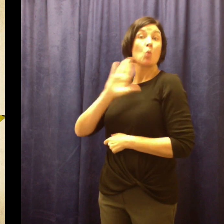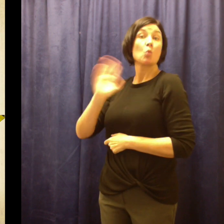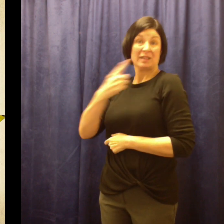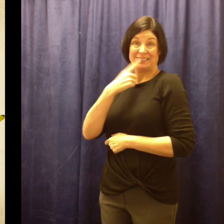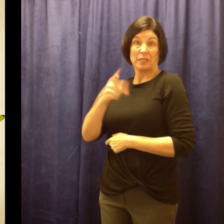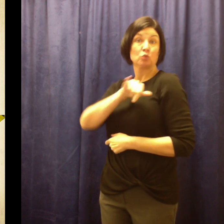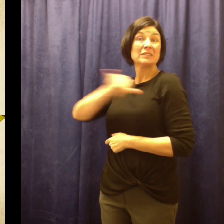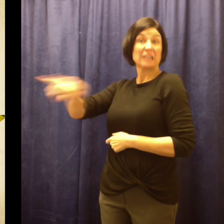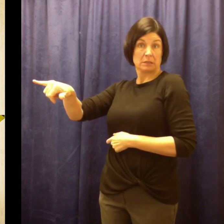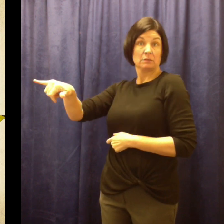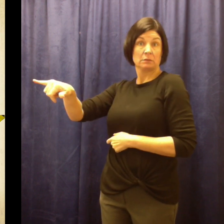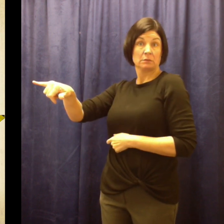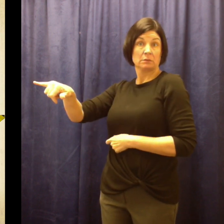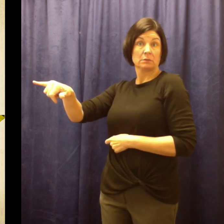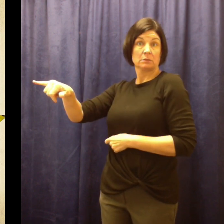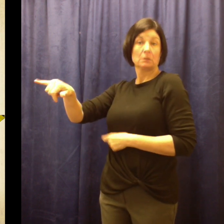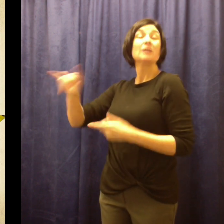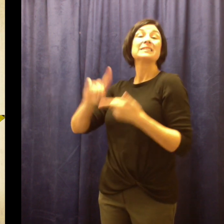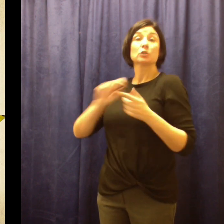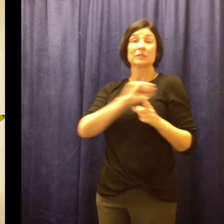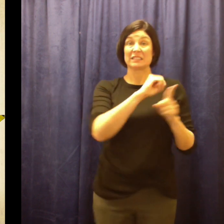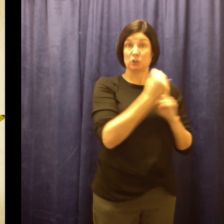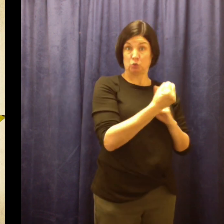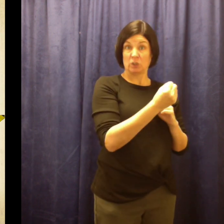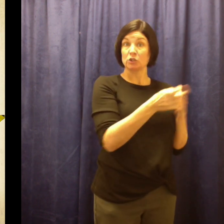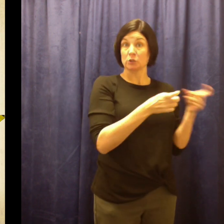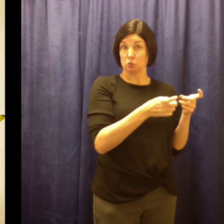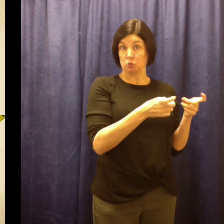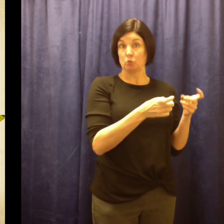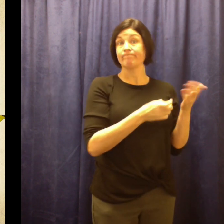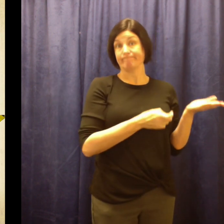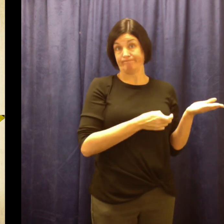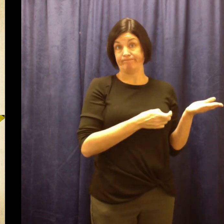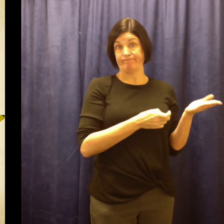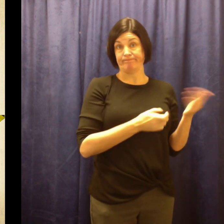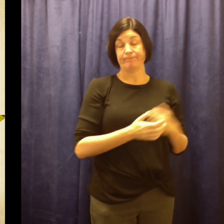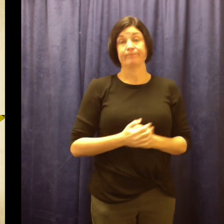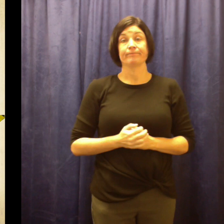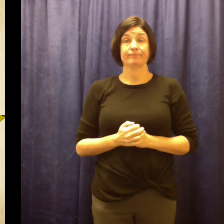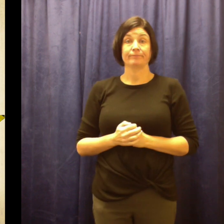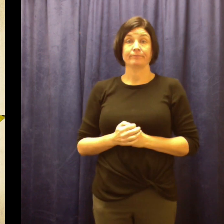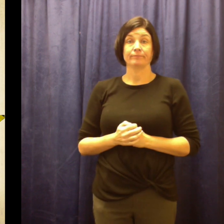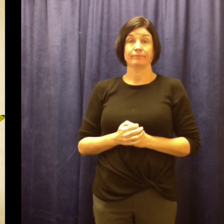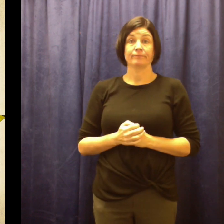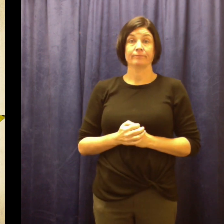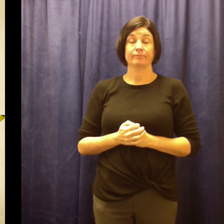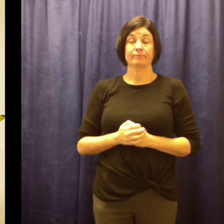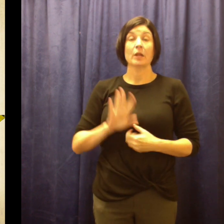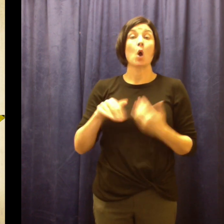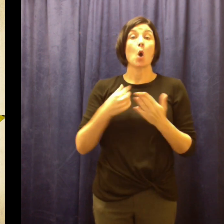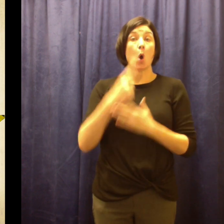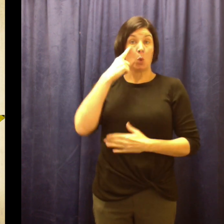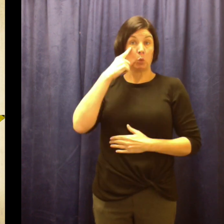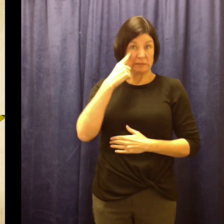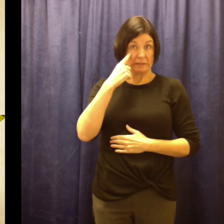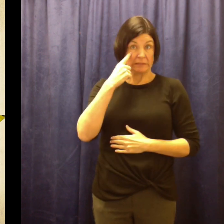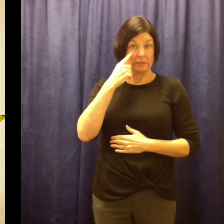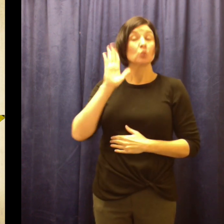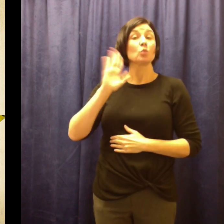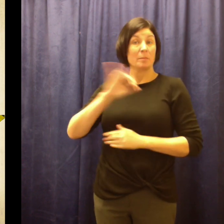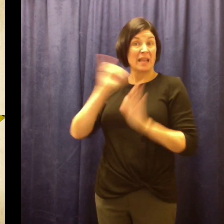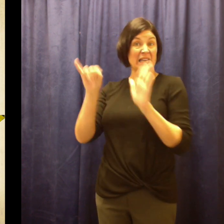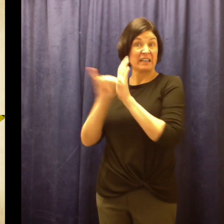until the situation is under control and all witnesses have been identified and questioned.